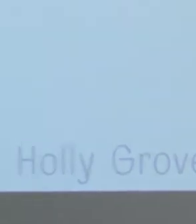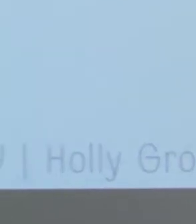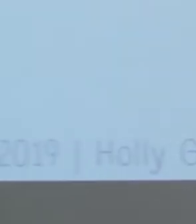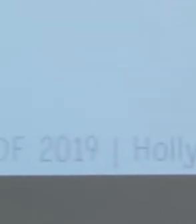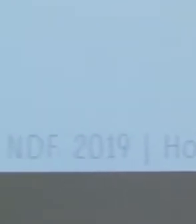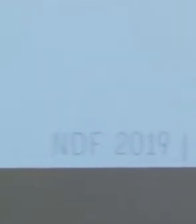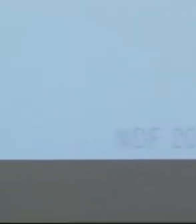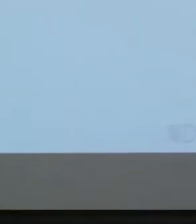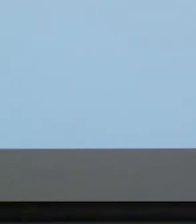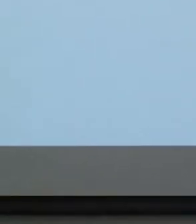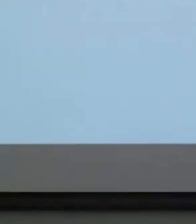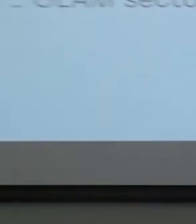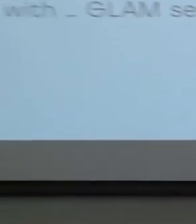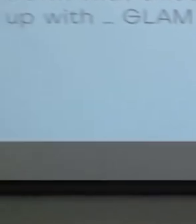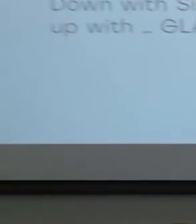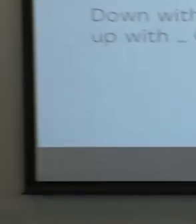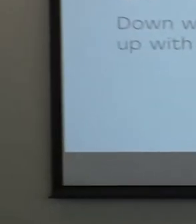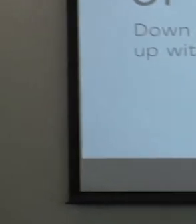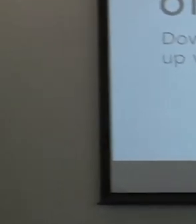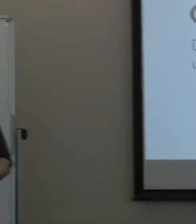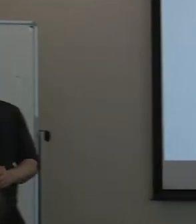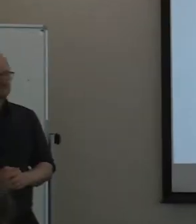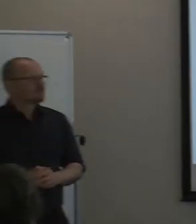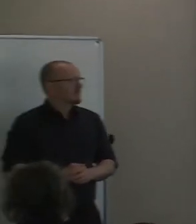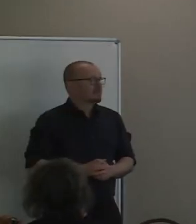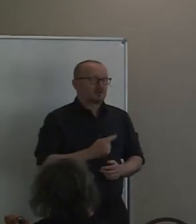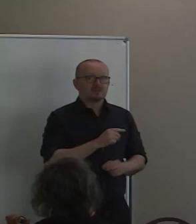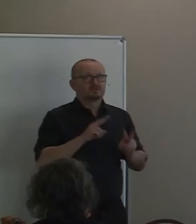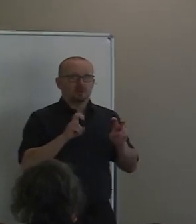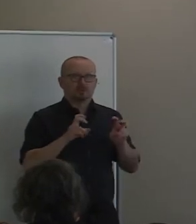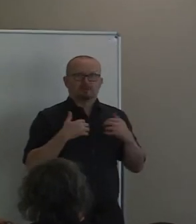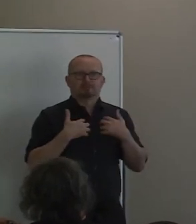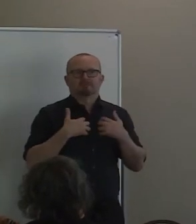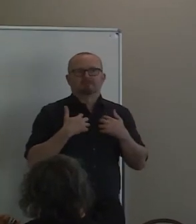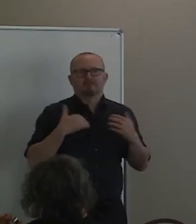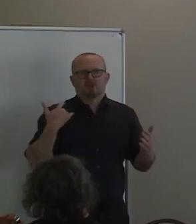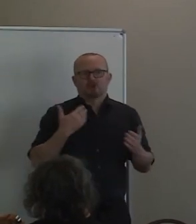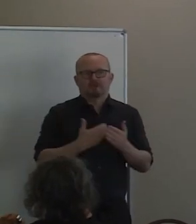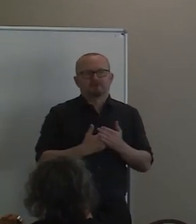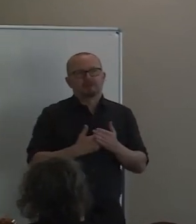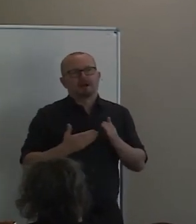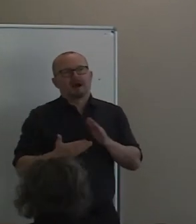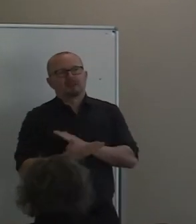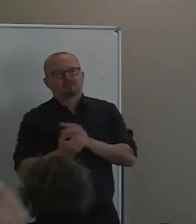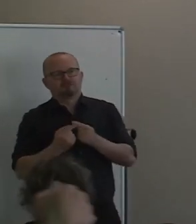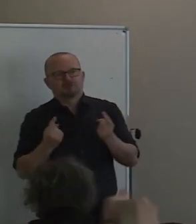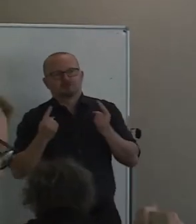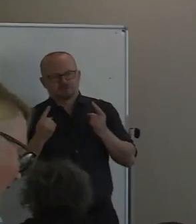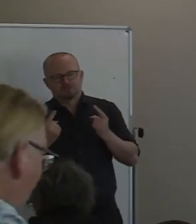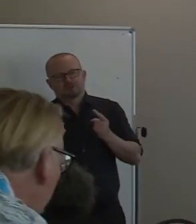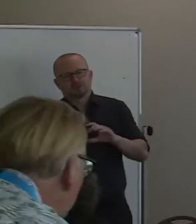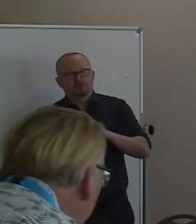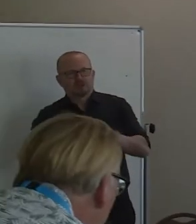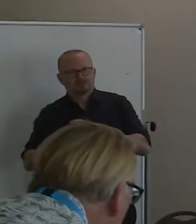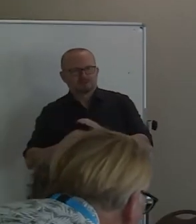to time. So this is a topic that's fascinated me for quite a long time. My undergrad was in communications. I've done marketing for a